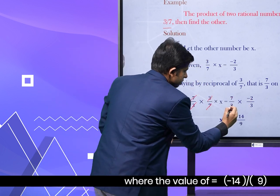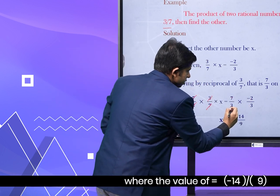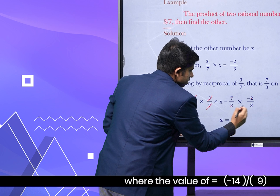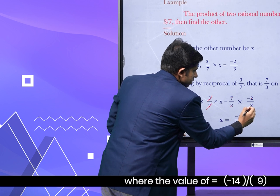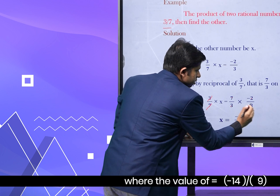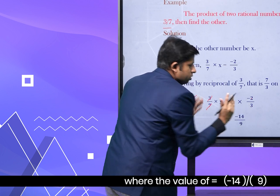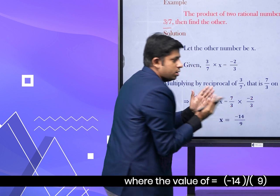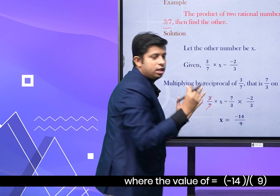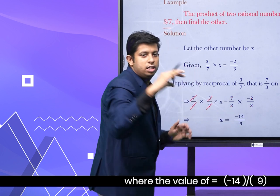is minus 14 by 9.